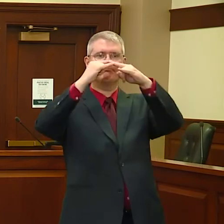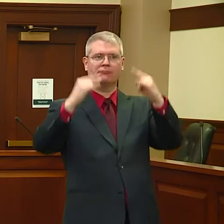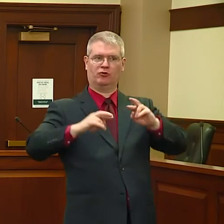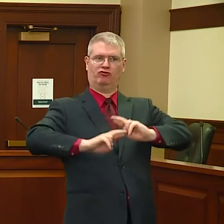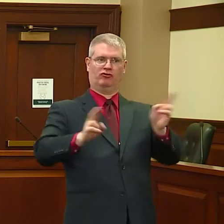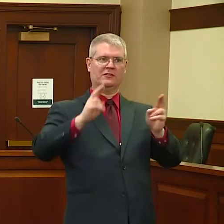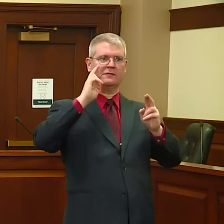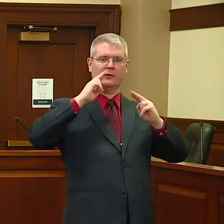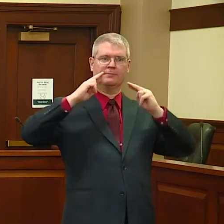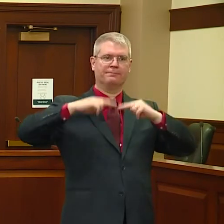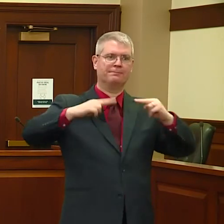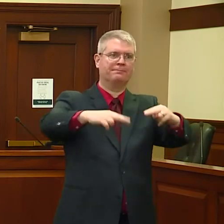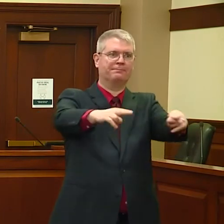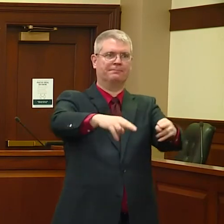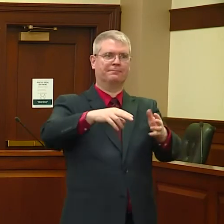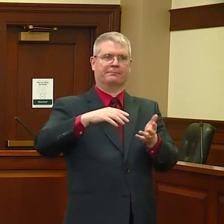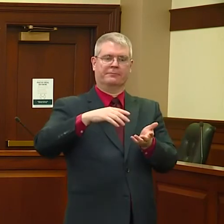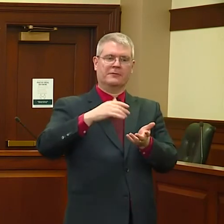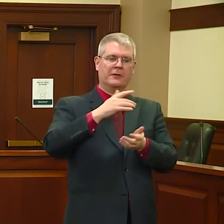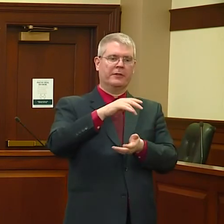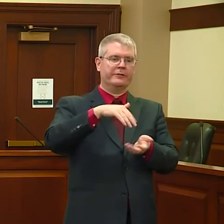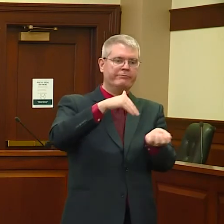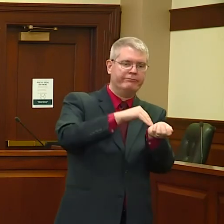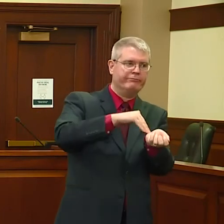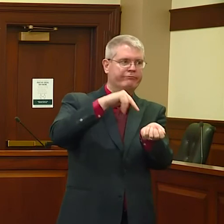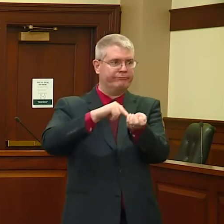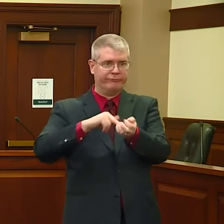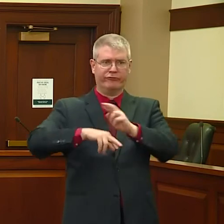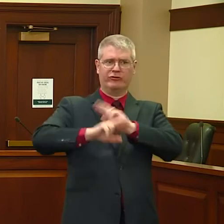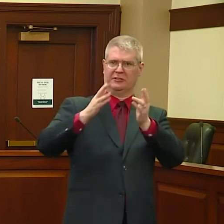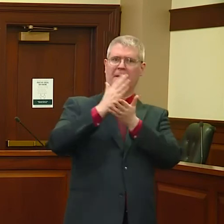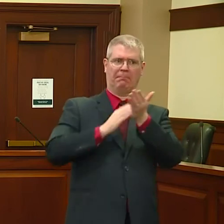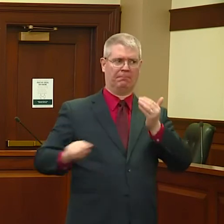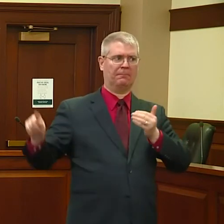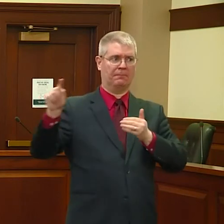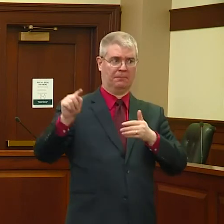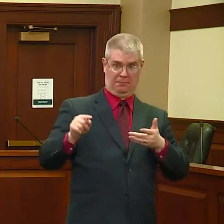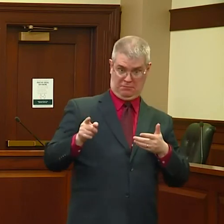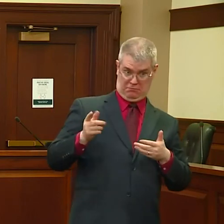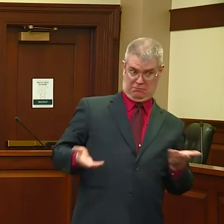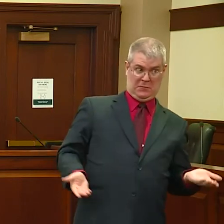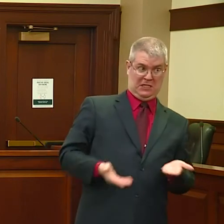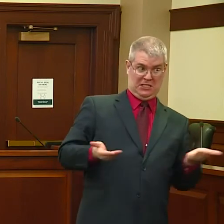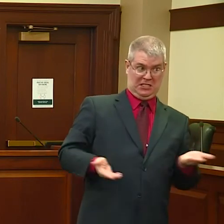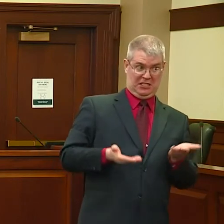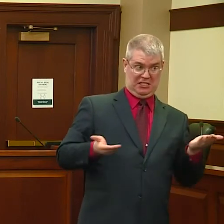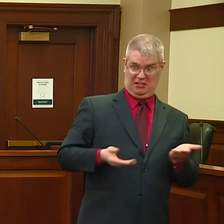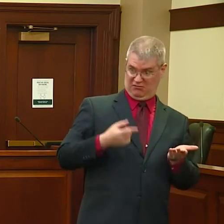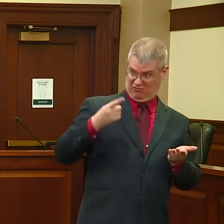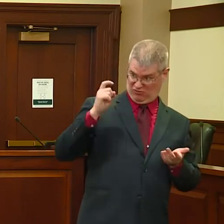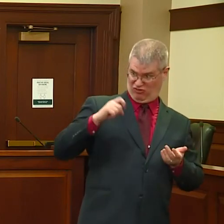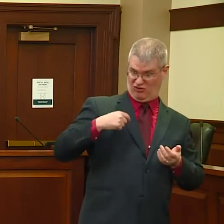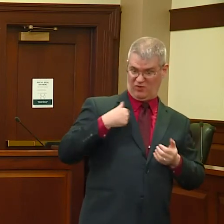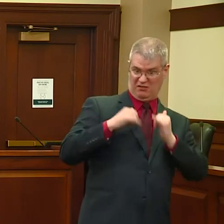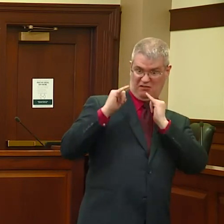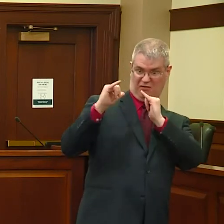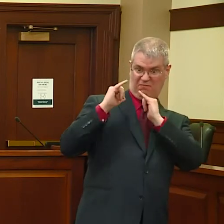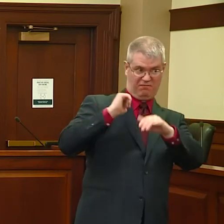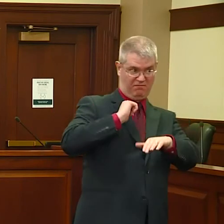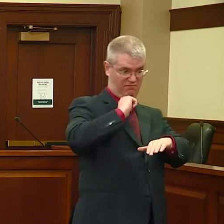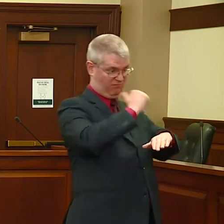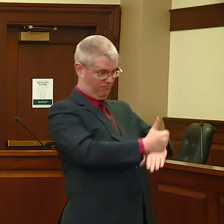We are one of only 2 or 3 states that haven't deployed the National Guard. I rely on